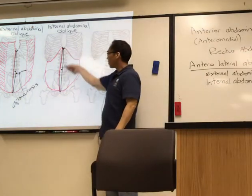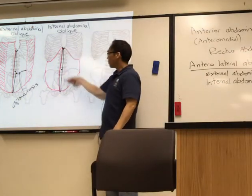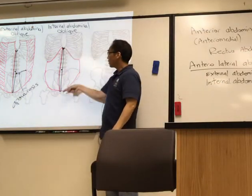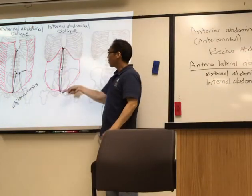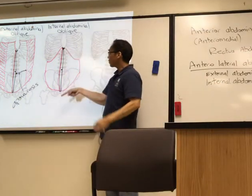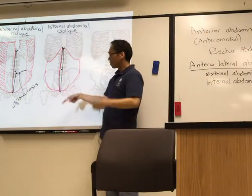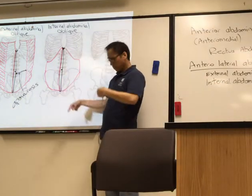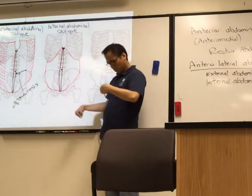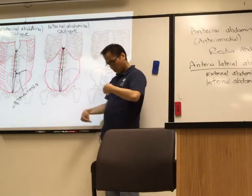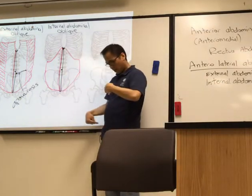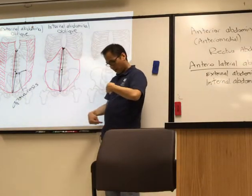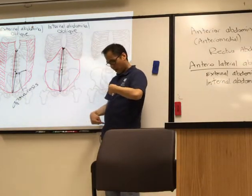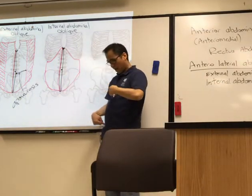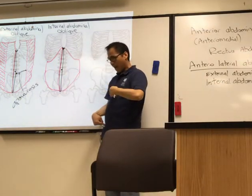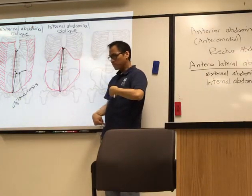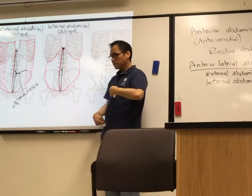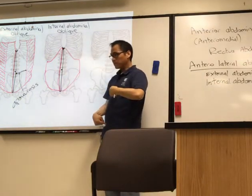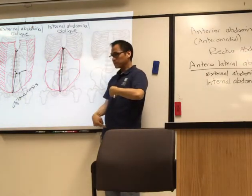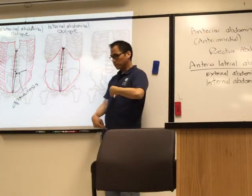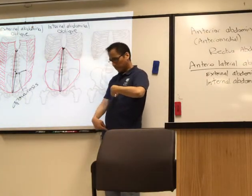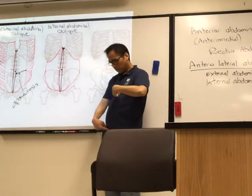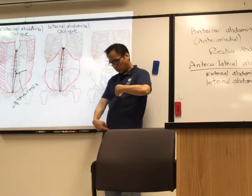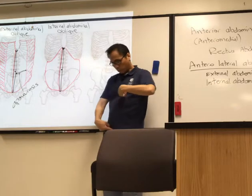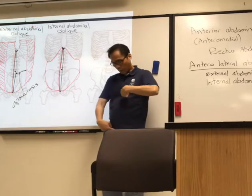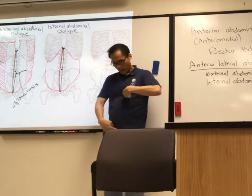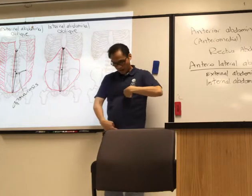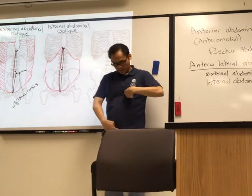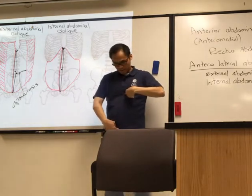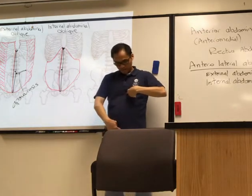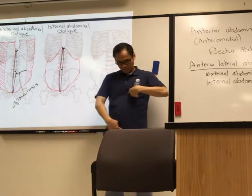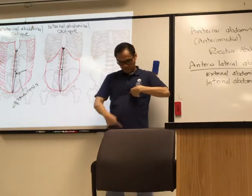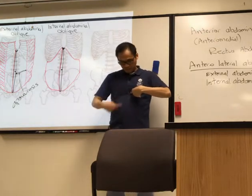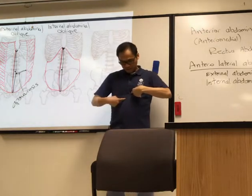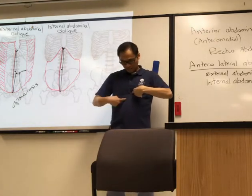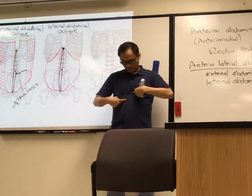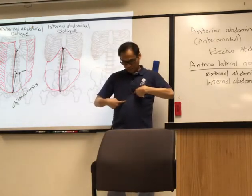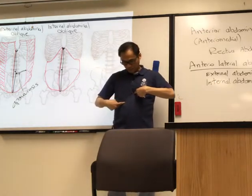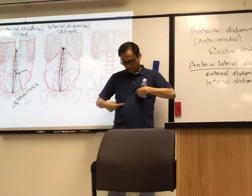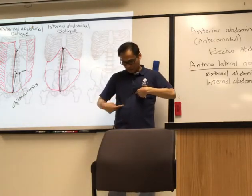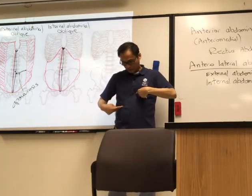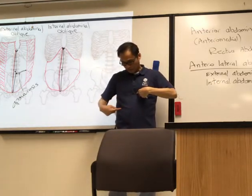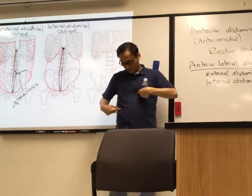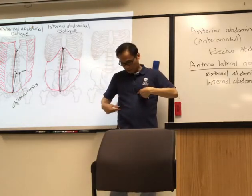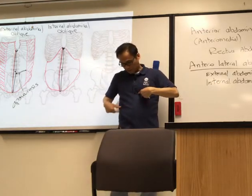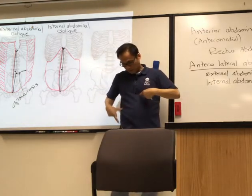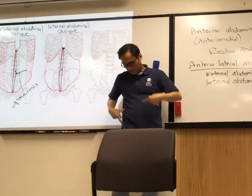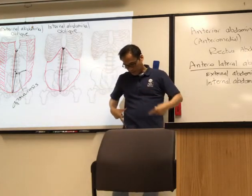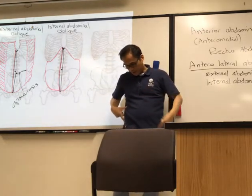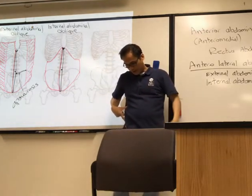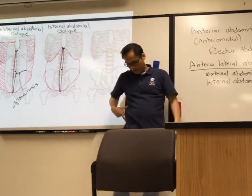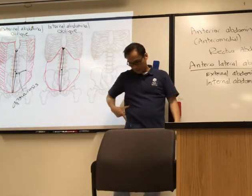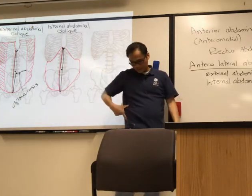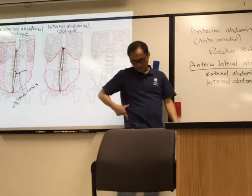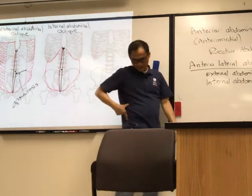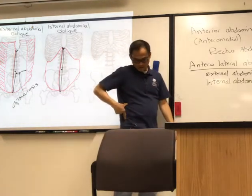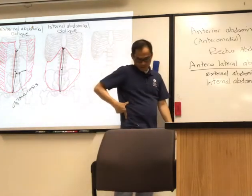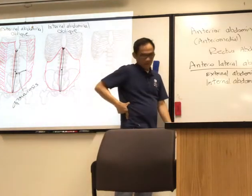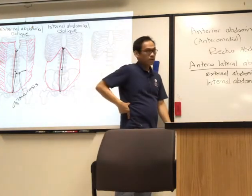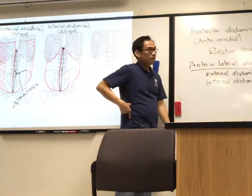right down the middle, your abdomen is really wide, but because it follows the costal margin, on the